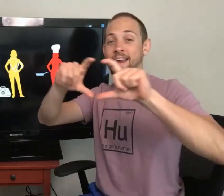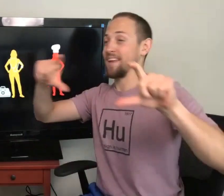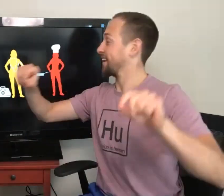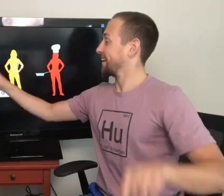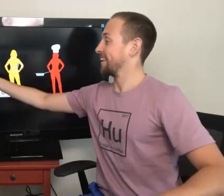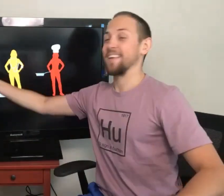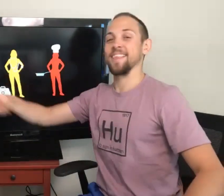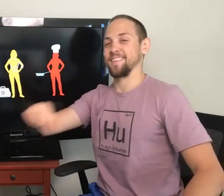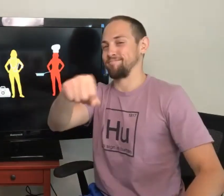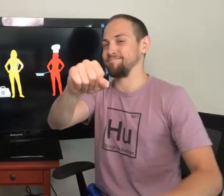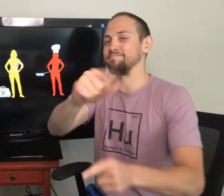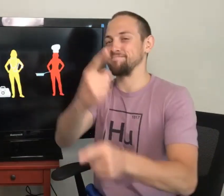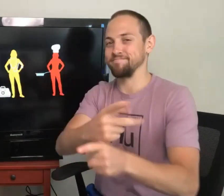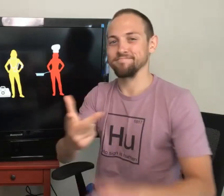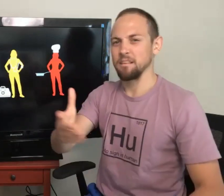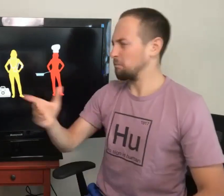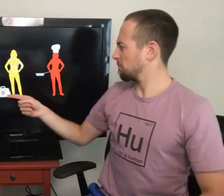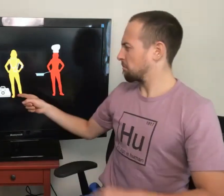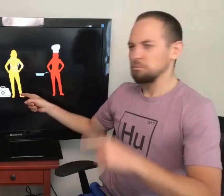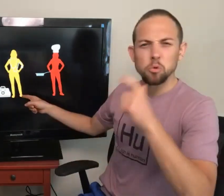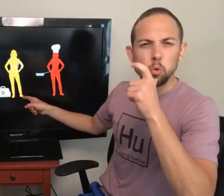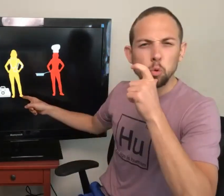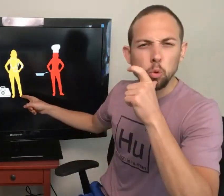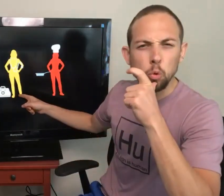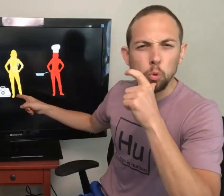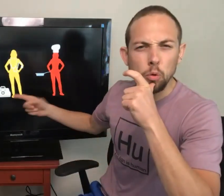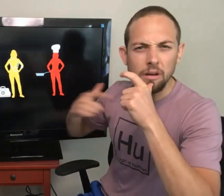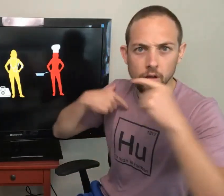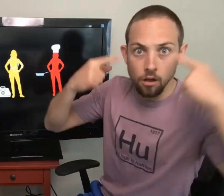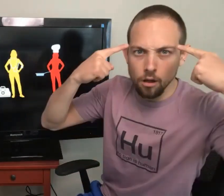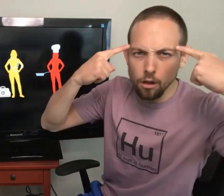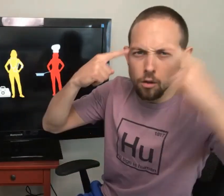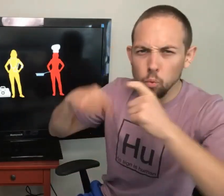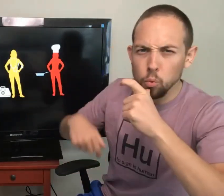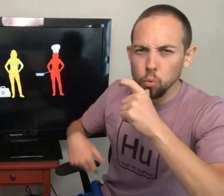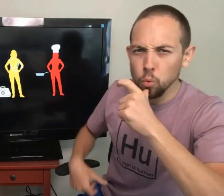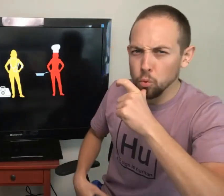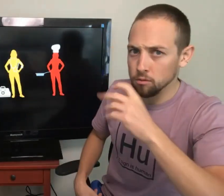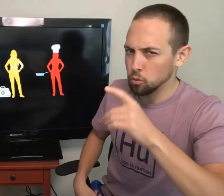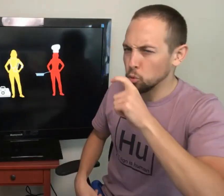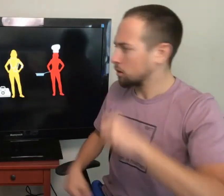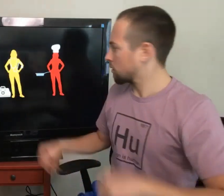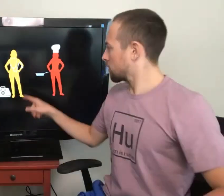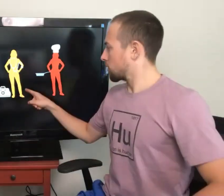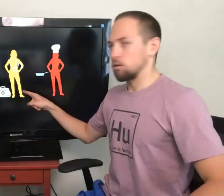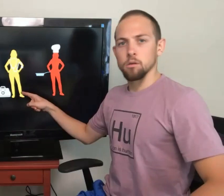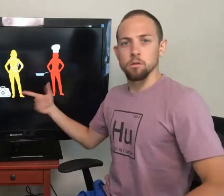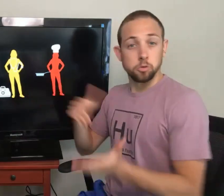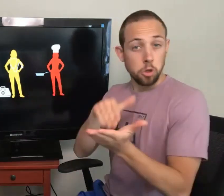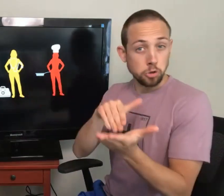that? Ah, you saw the envelope. That was a good signal. Who's this person in yellow in the middle? Notice my